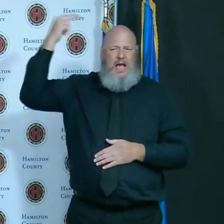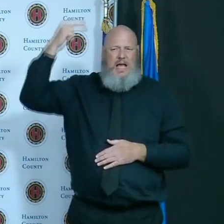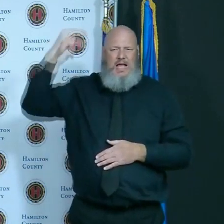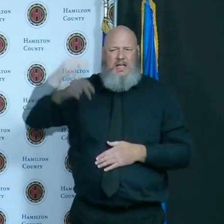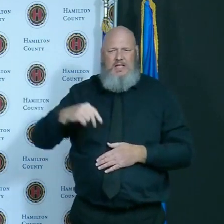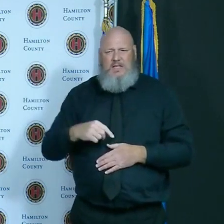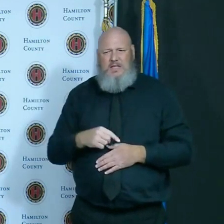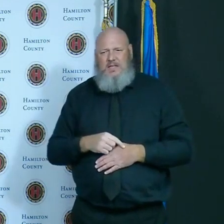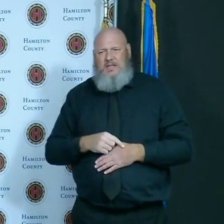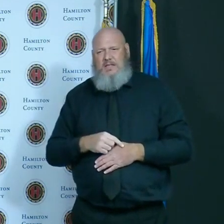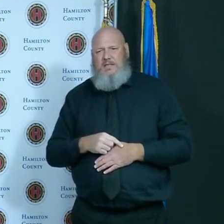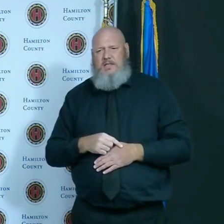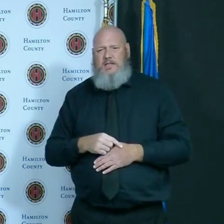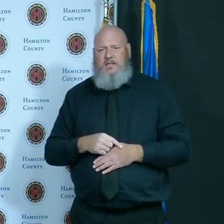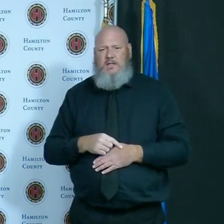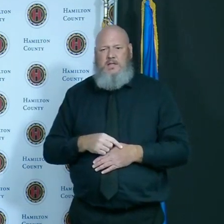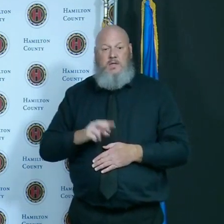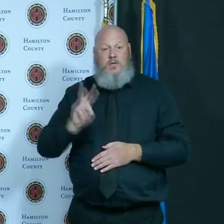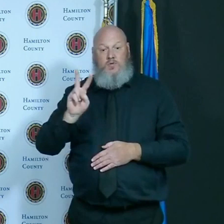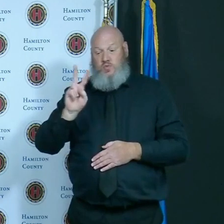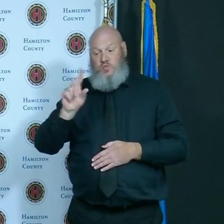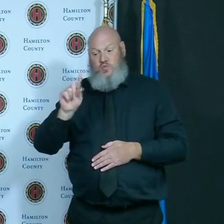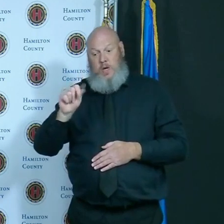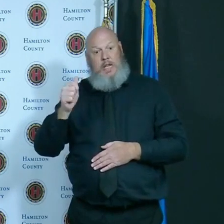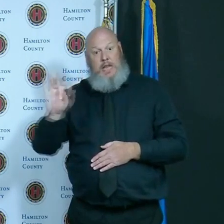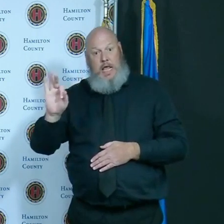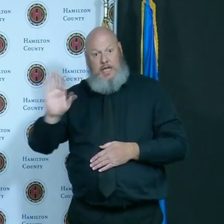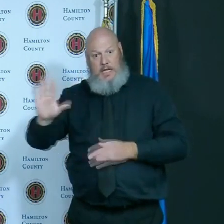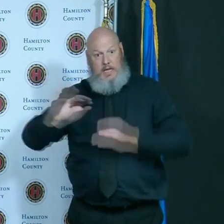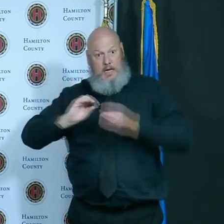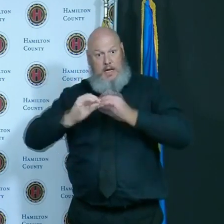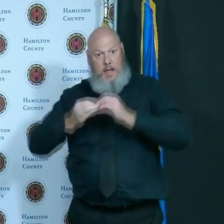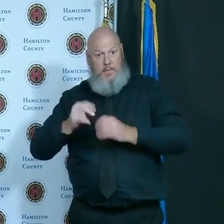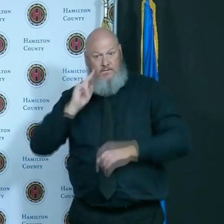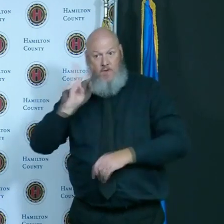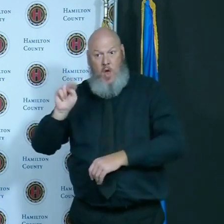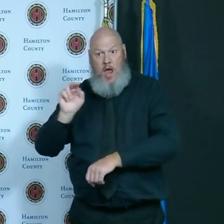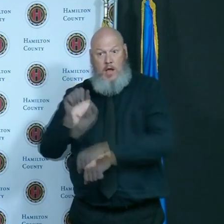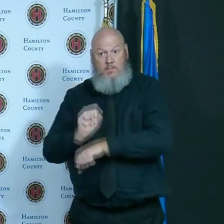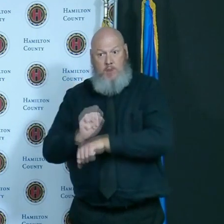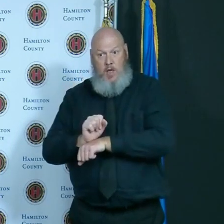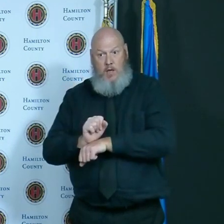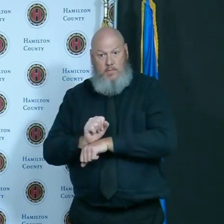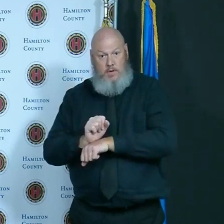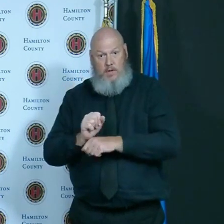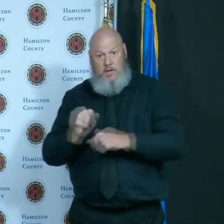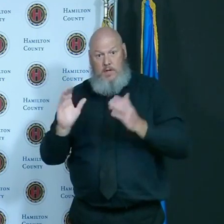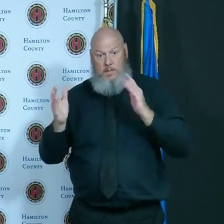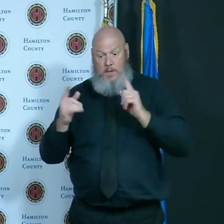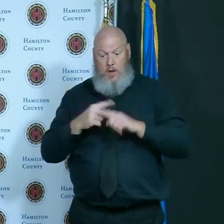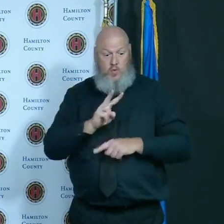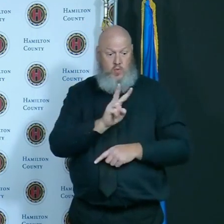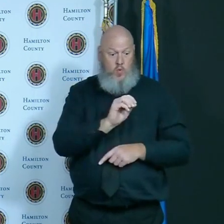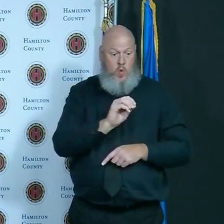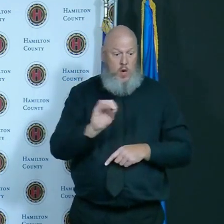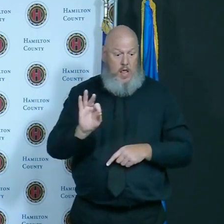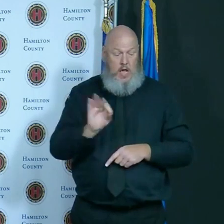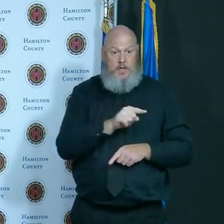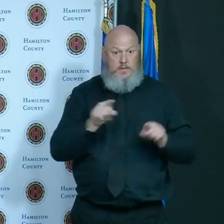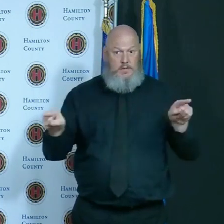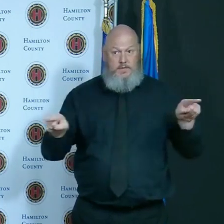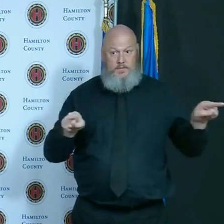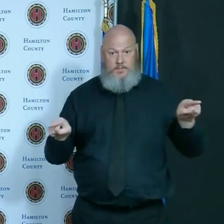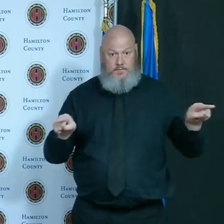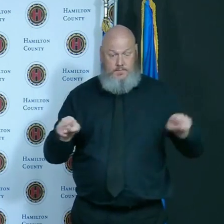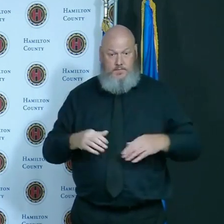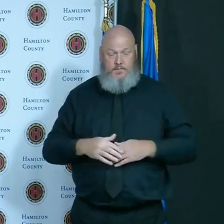for Americans, for all Americans. For African Americans, it exceeded 16%,